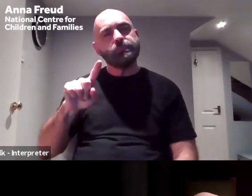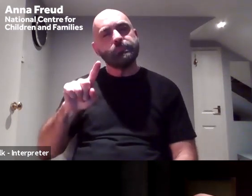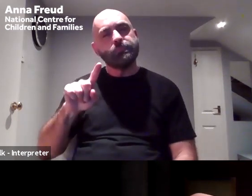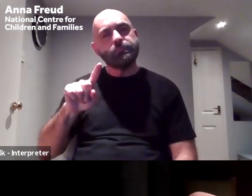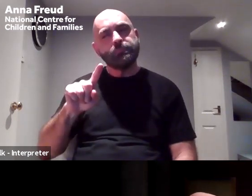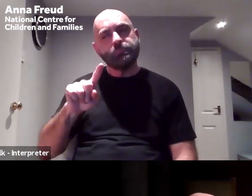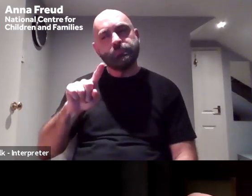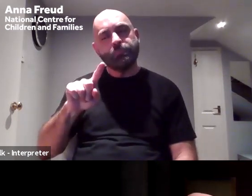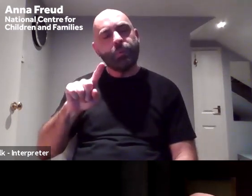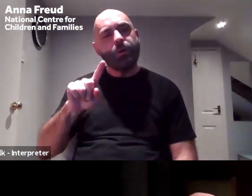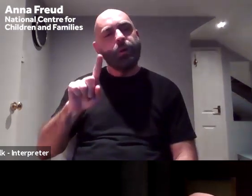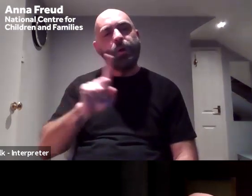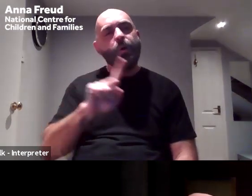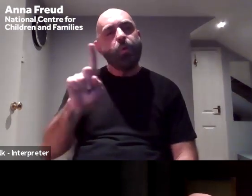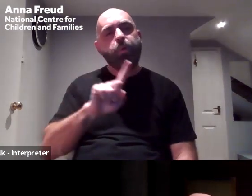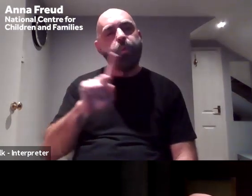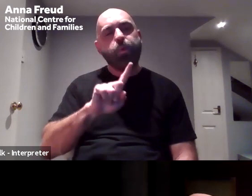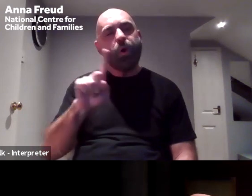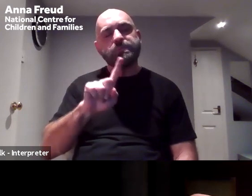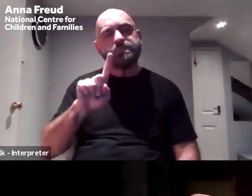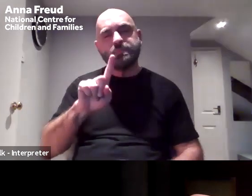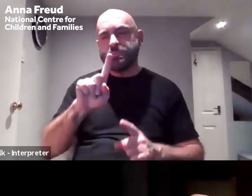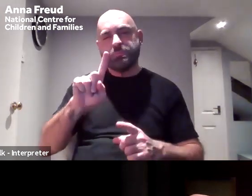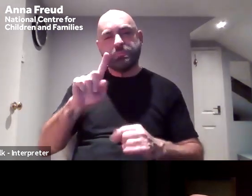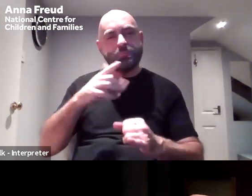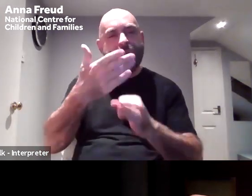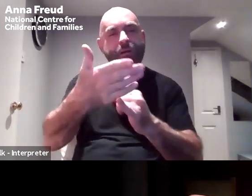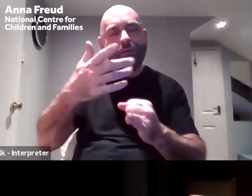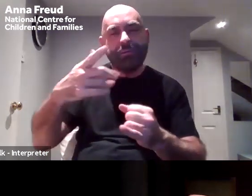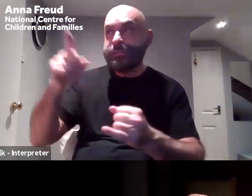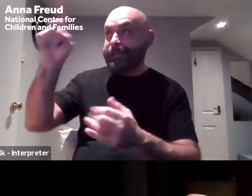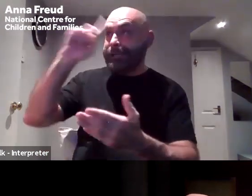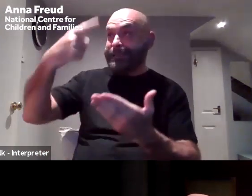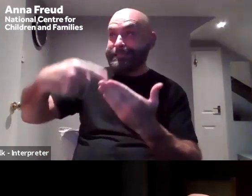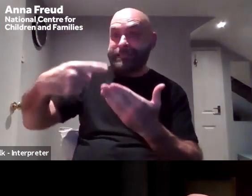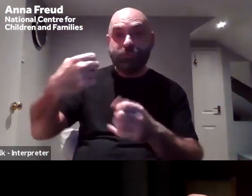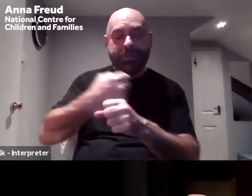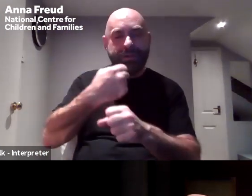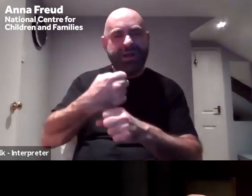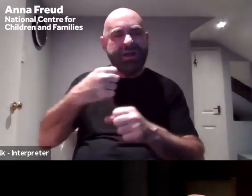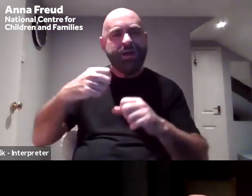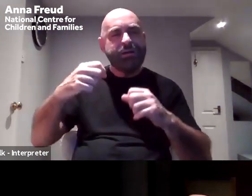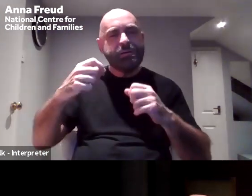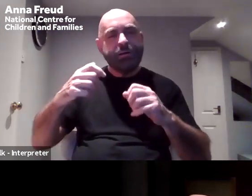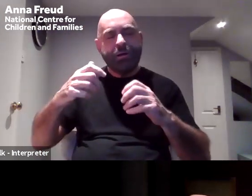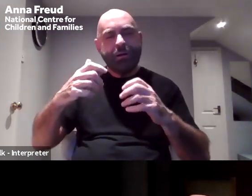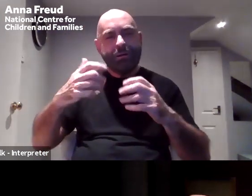what is the ultimate goal of decision makers in dismantling public